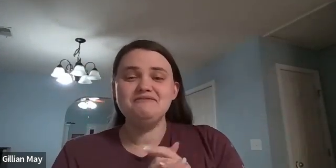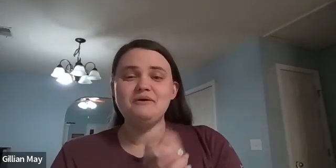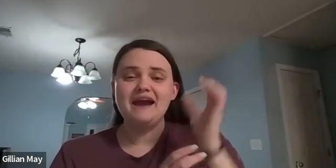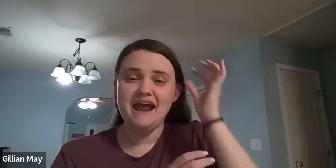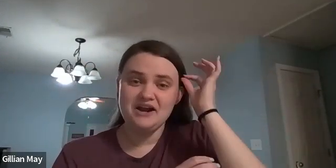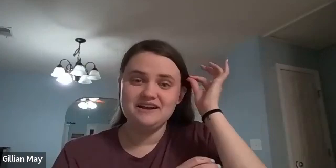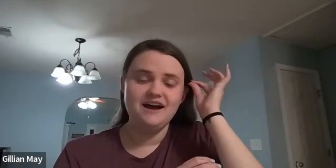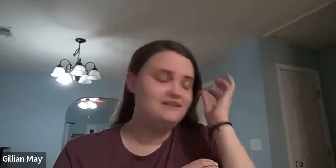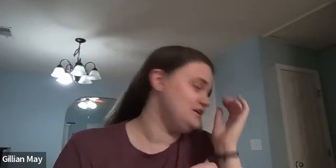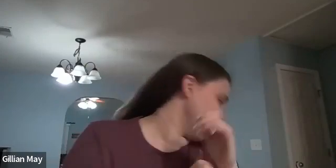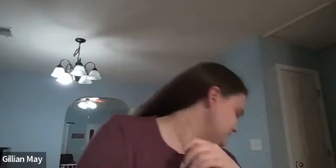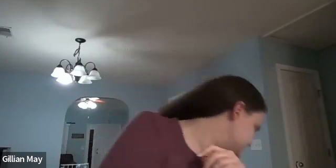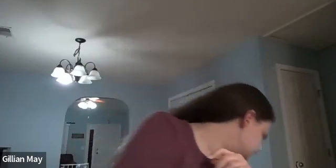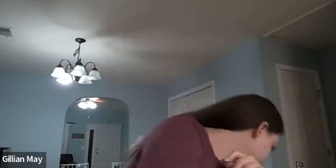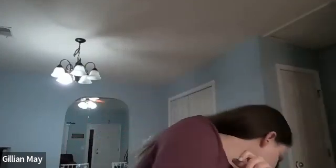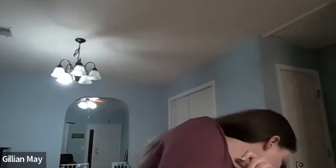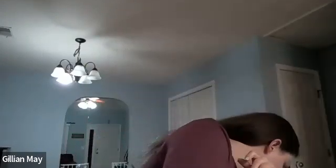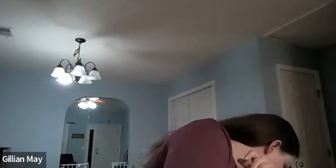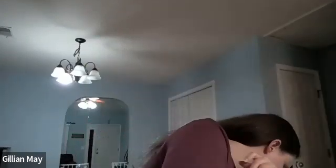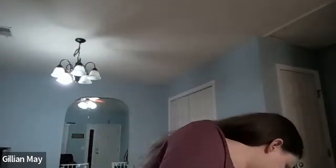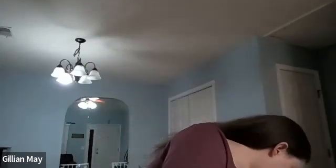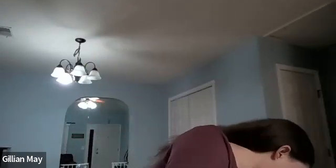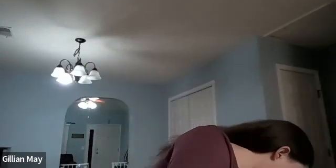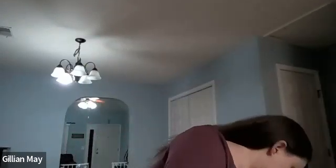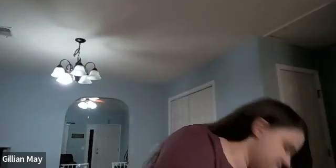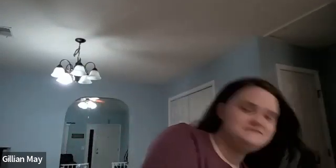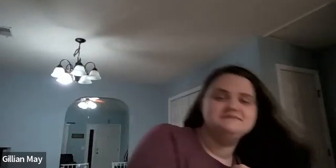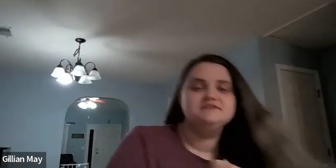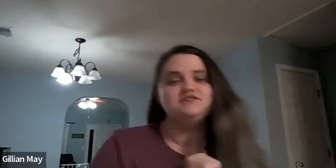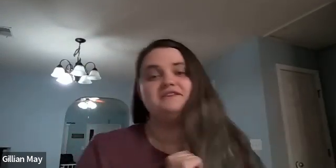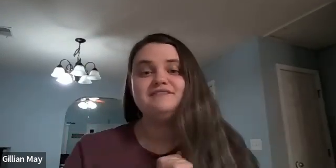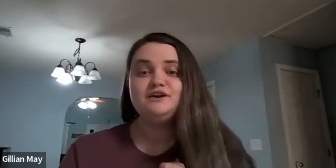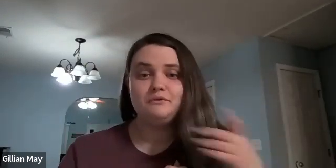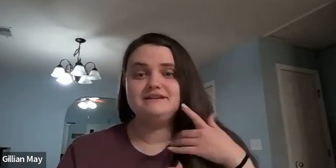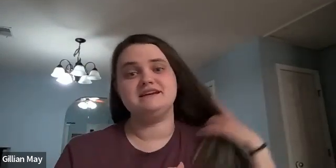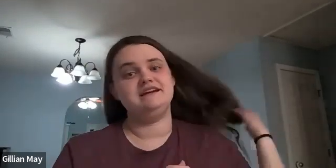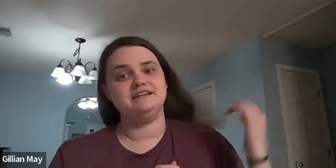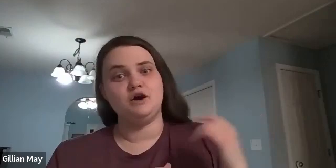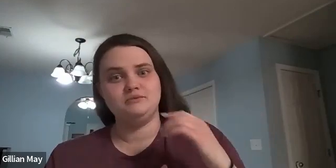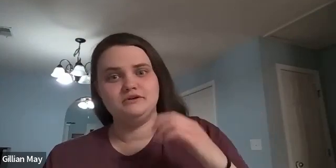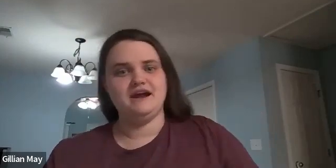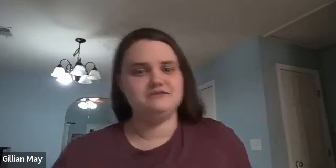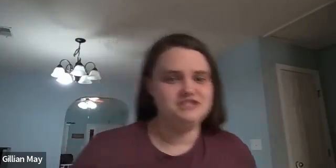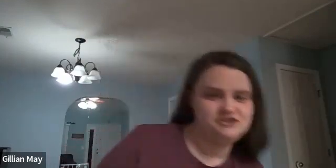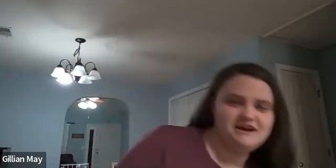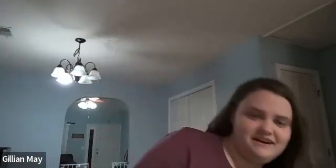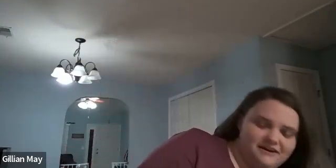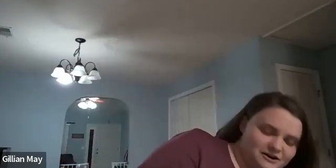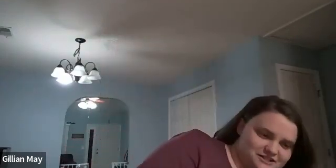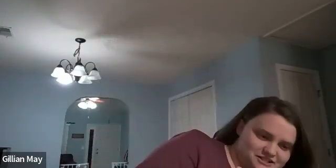For hair color, you did not stop. Sorry, the little one decided to get a cardboard now. She's trying